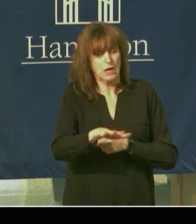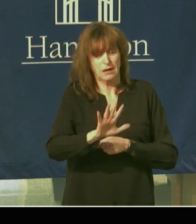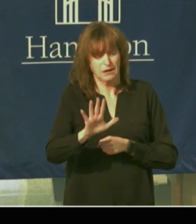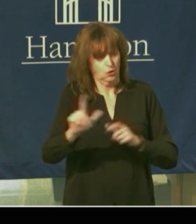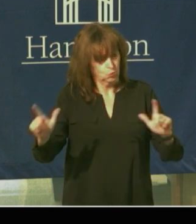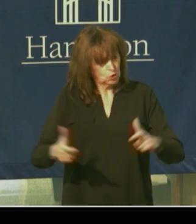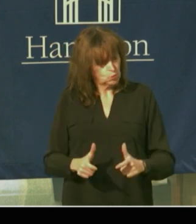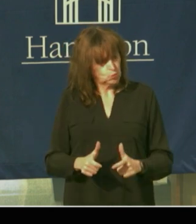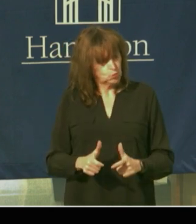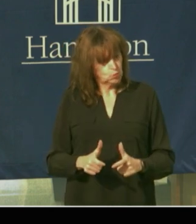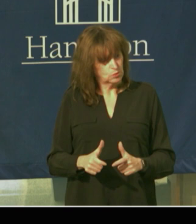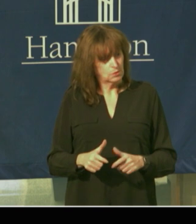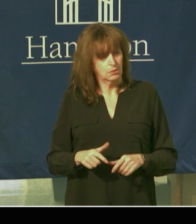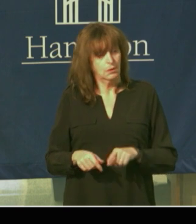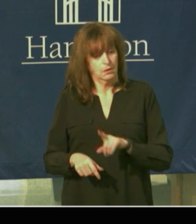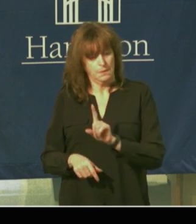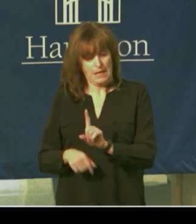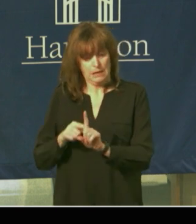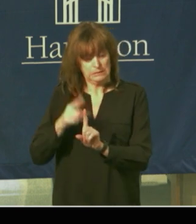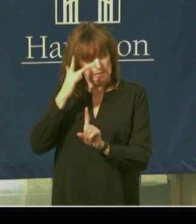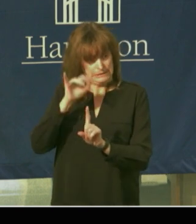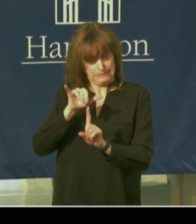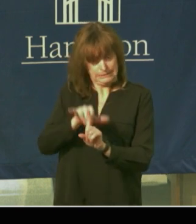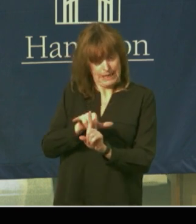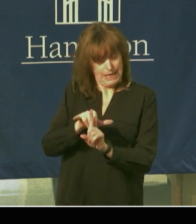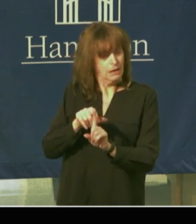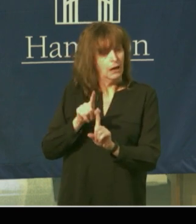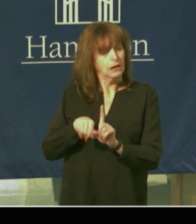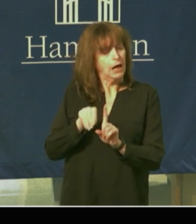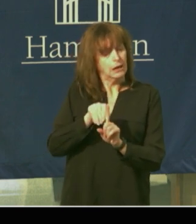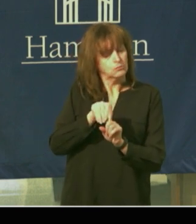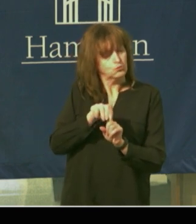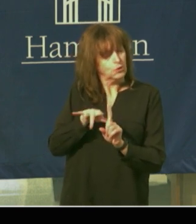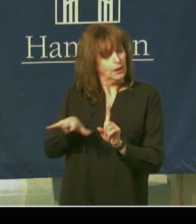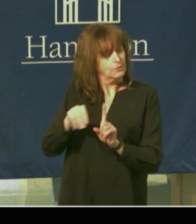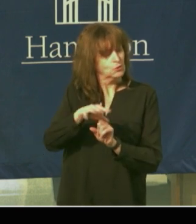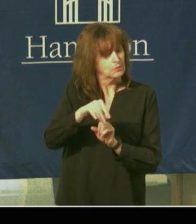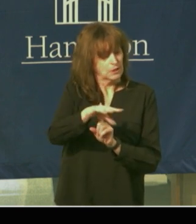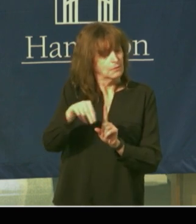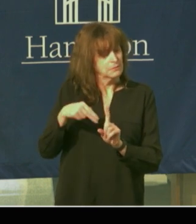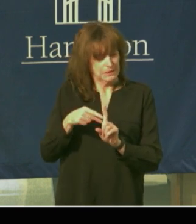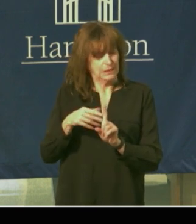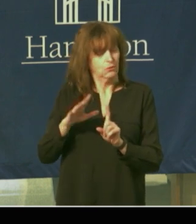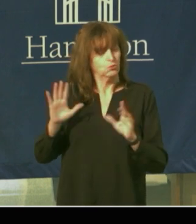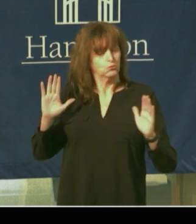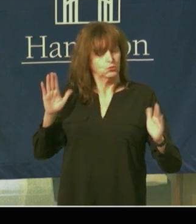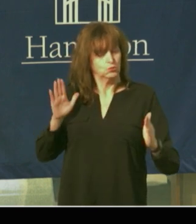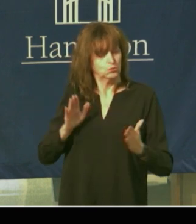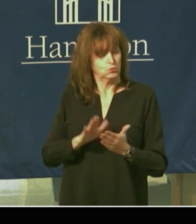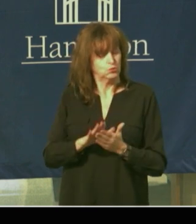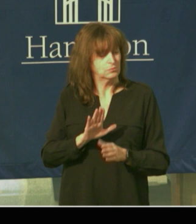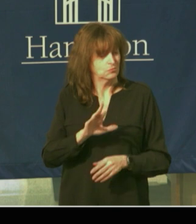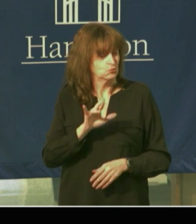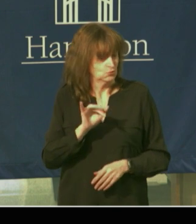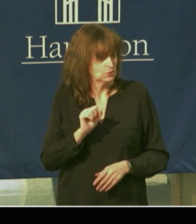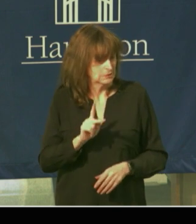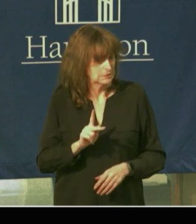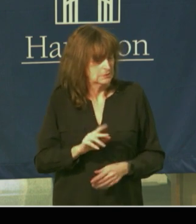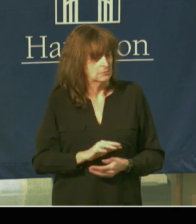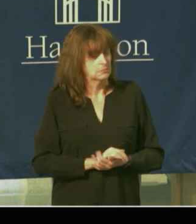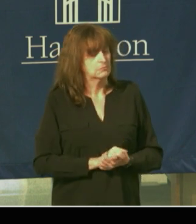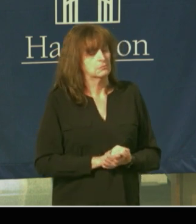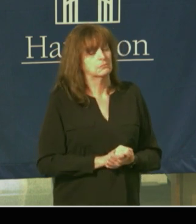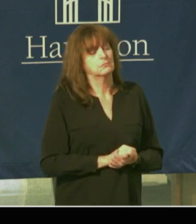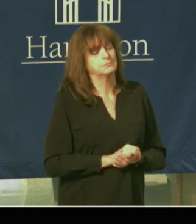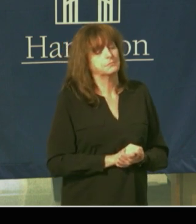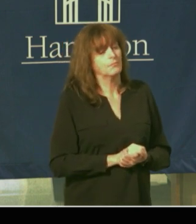that we decrease, if not eliminate, the risk they can pass it on. When we get to community spread, which again, as I